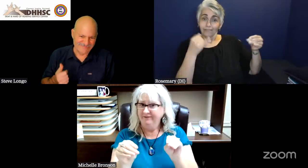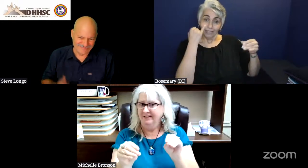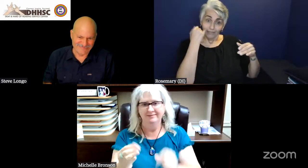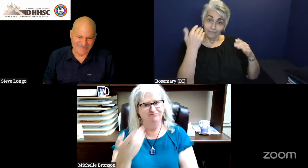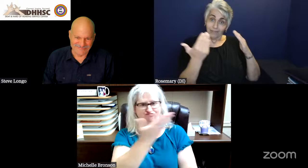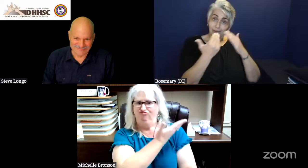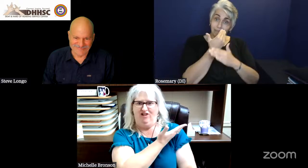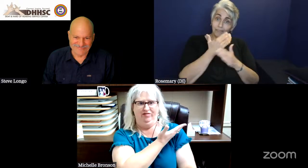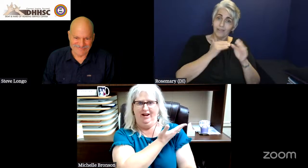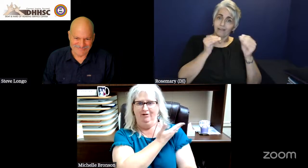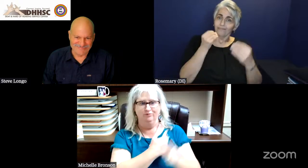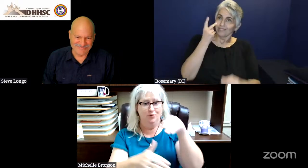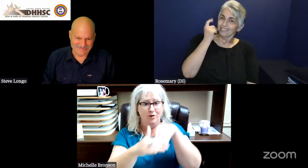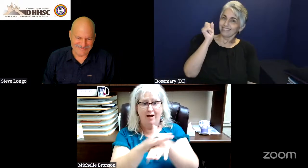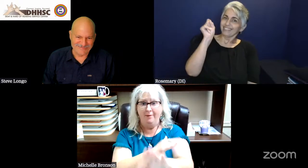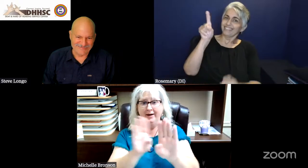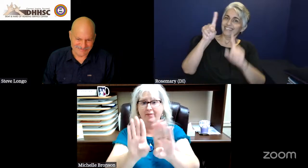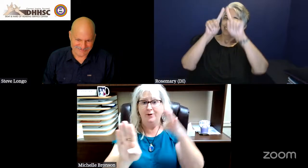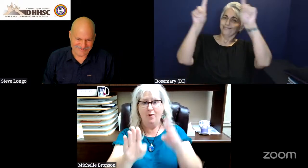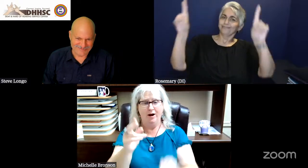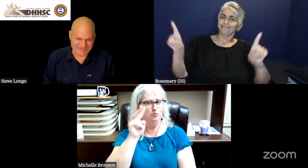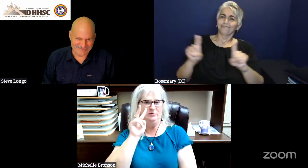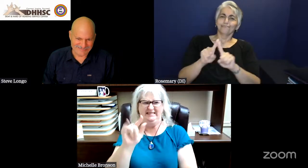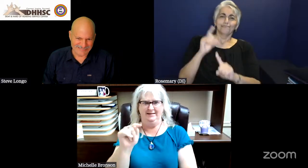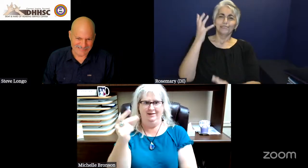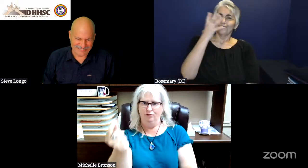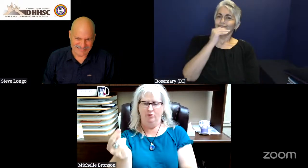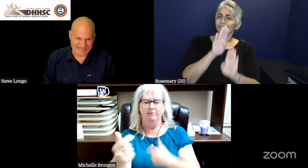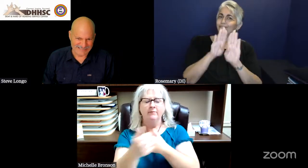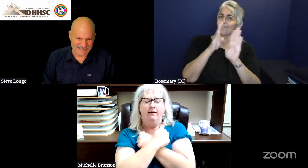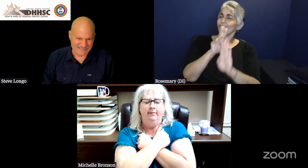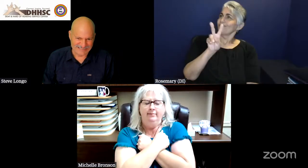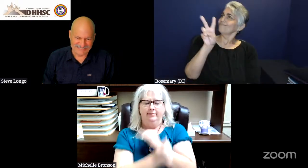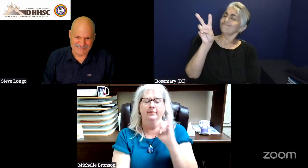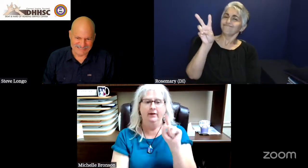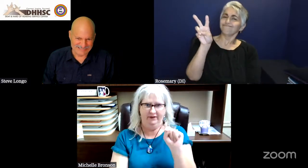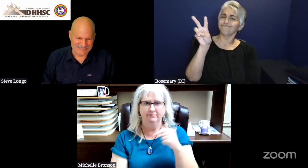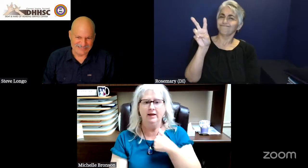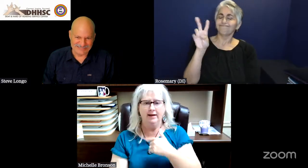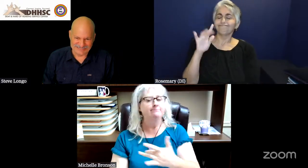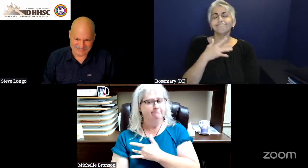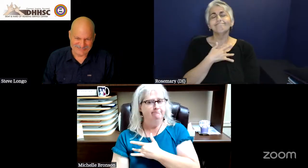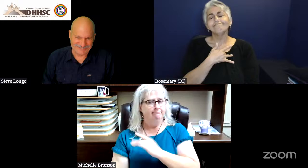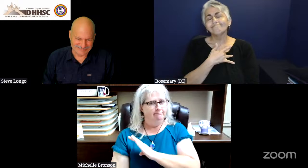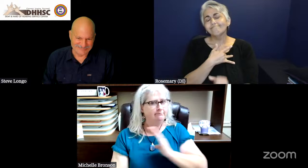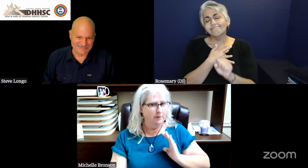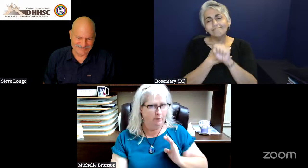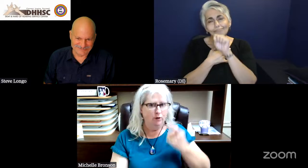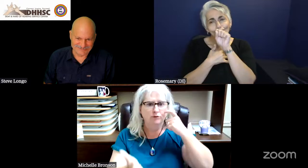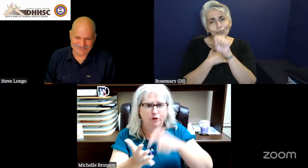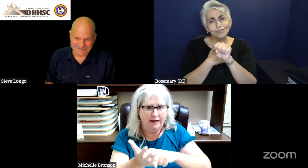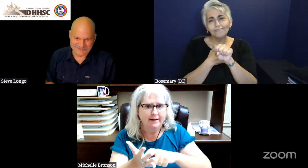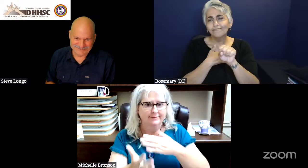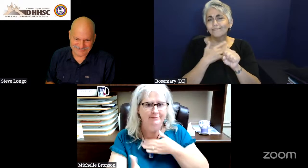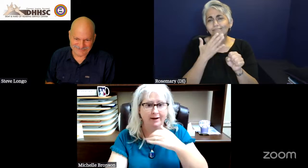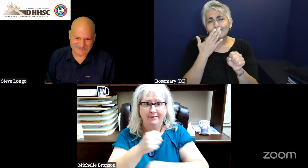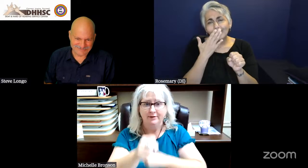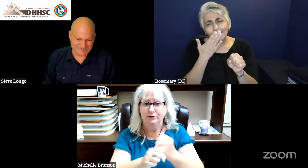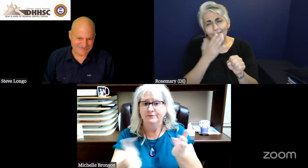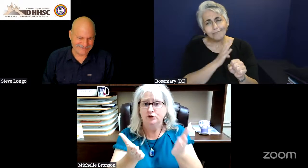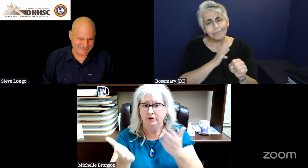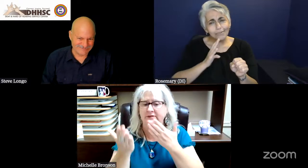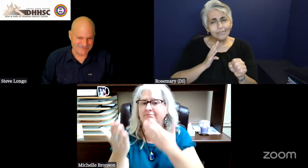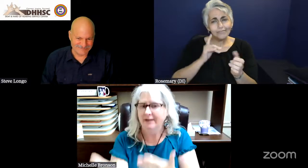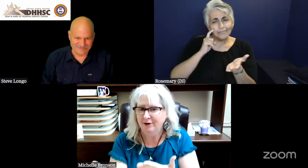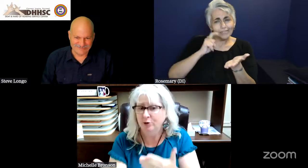the artwork that's on my wall in the office. If you come through and look in my office, you'll see it right away. I just love it, and I'm very touched that the